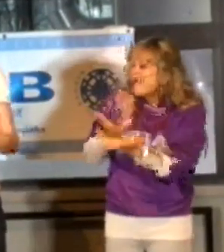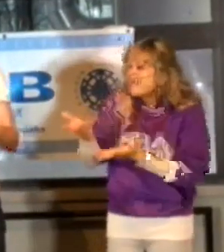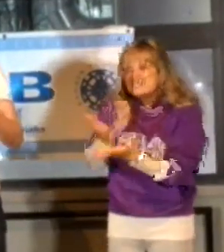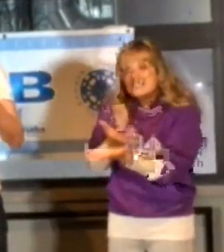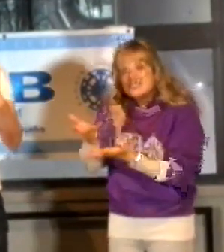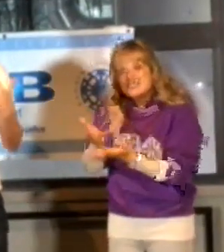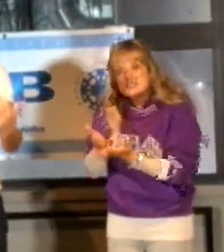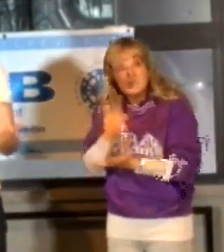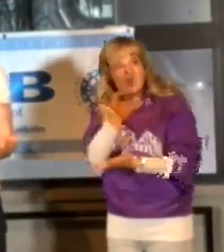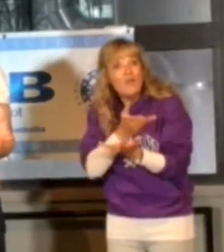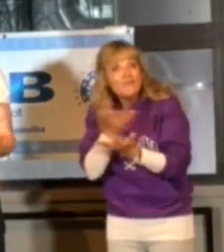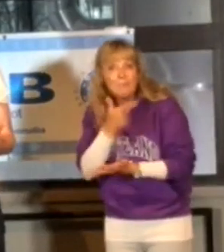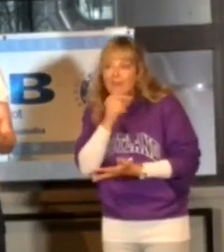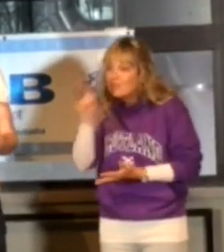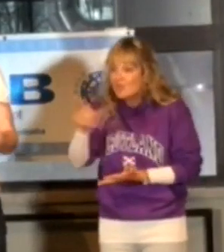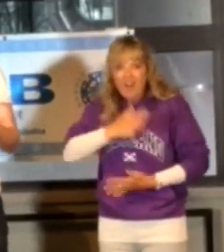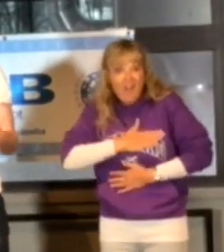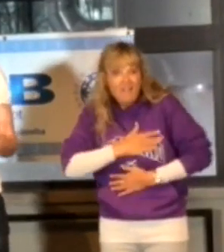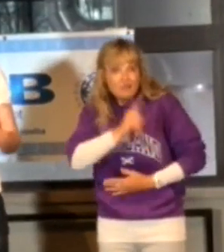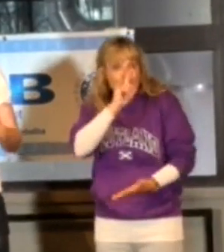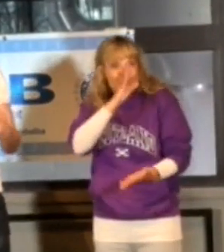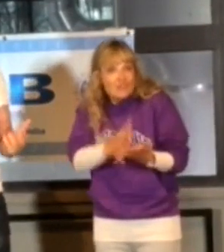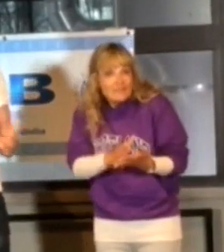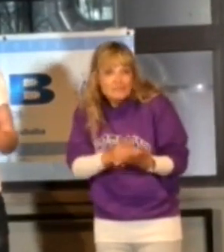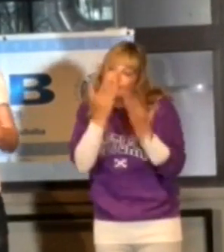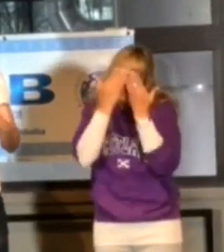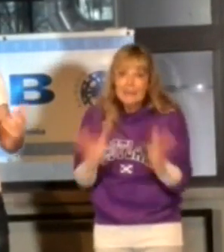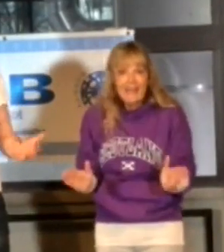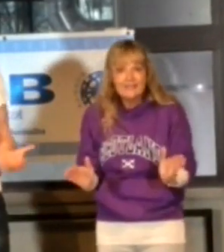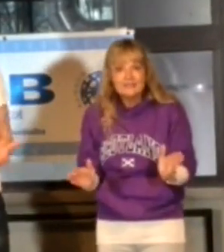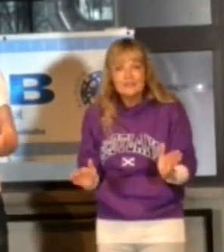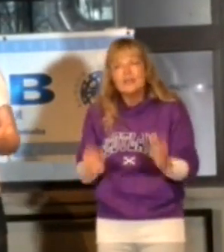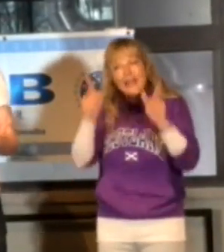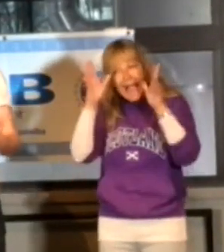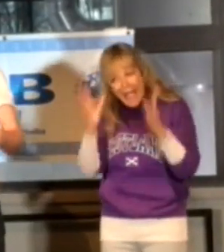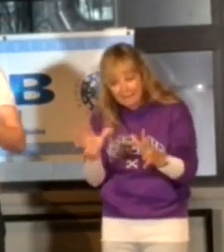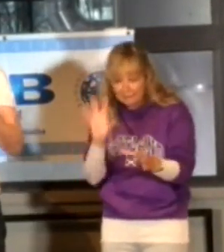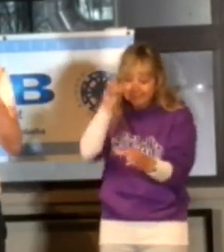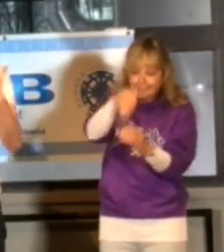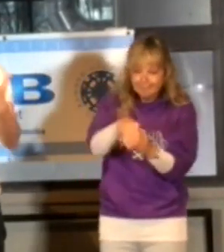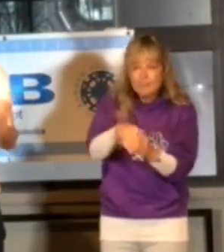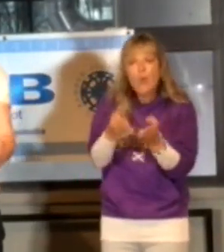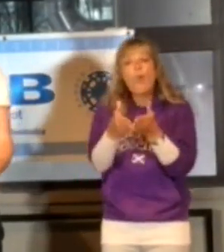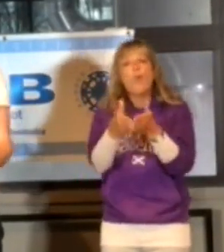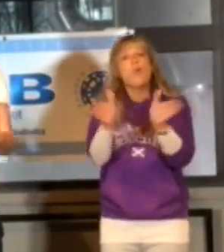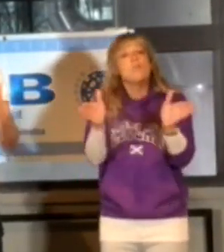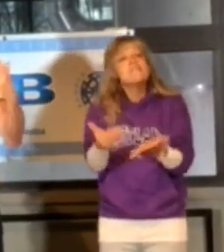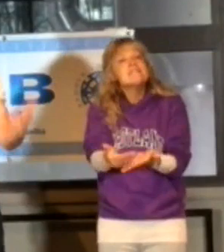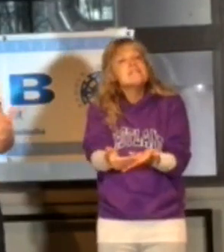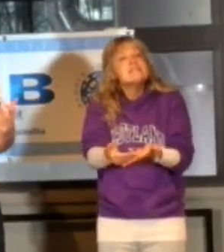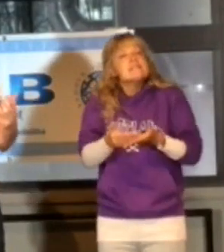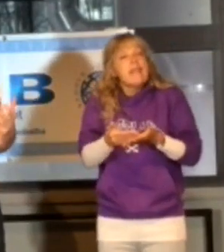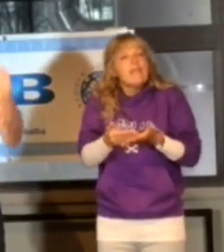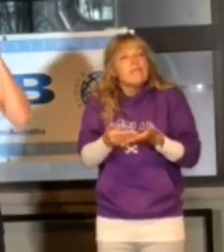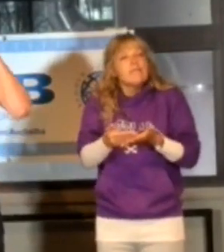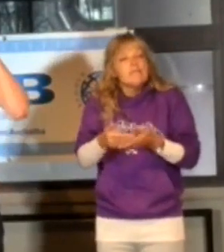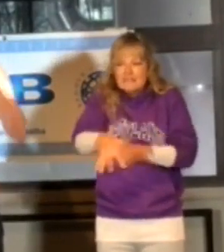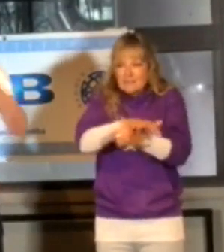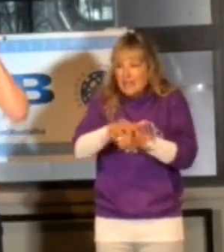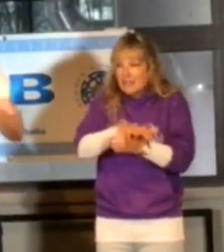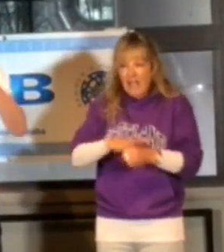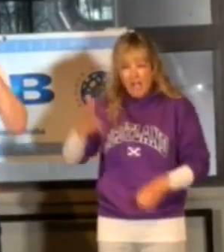trust and you respect. And it's happening in those open and safe spaces and happening repeatedly. These are not the conversations